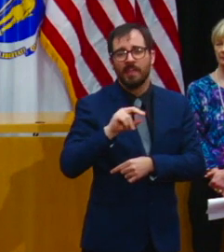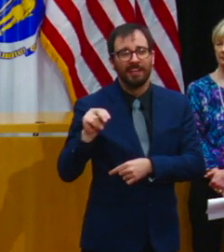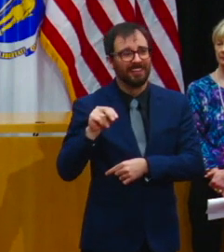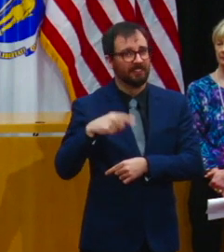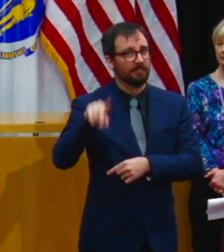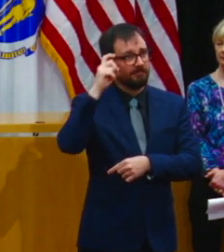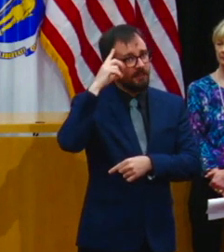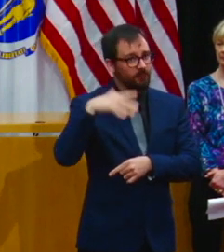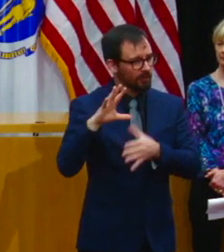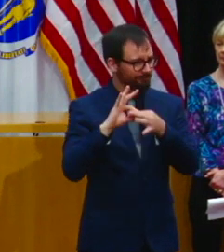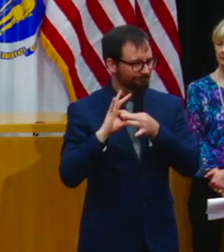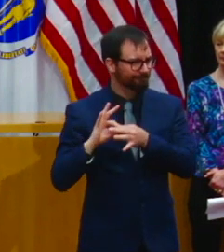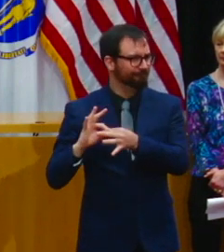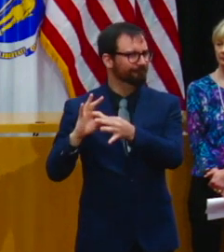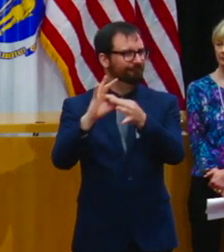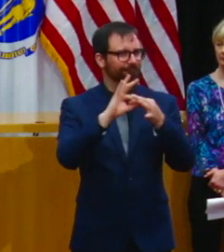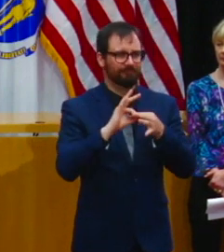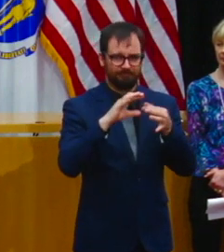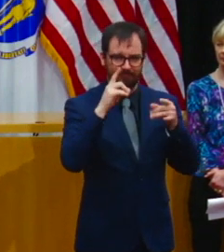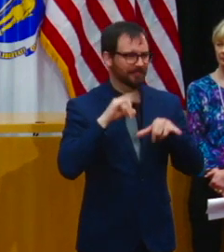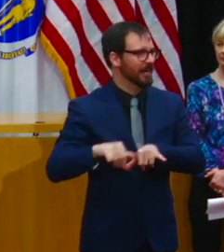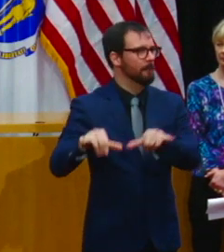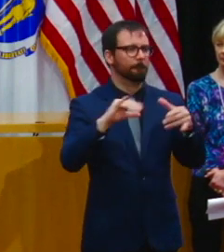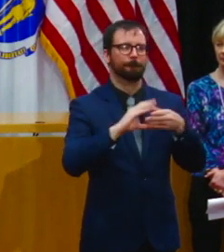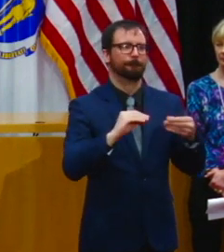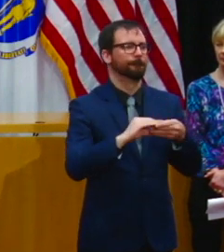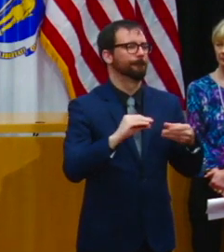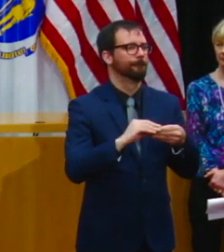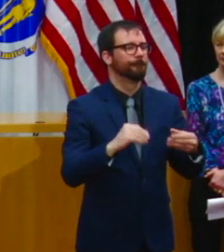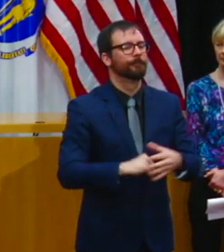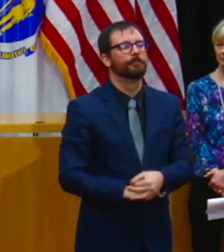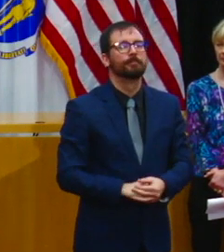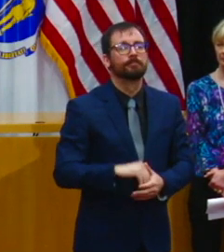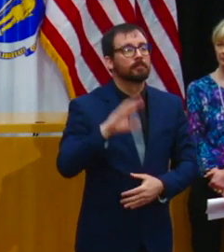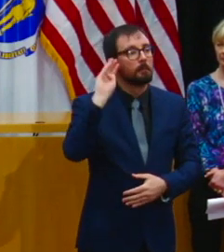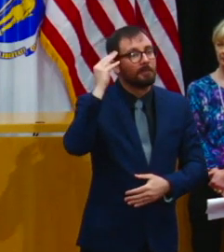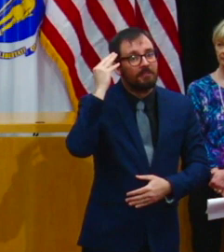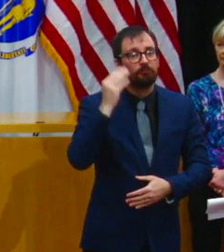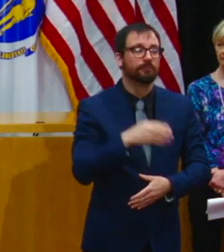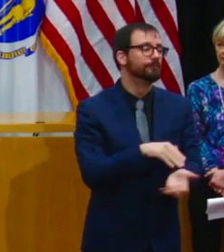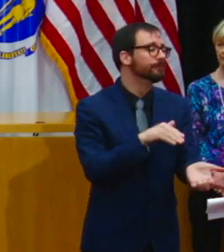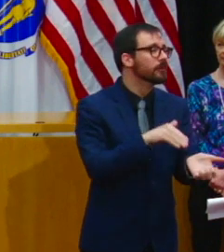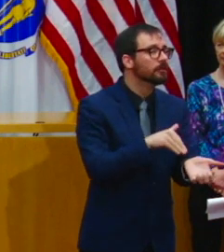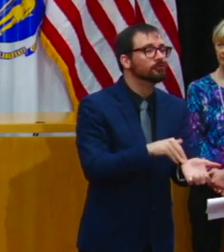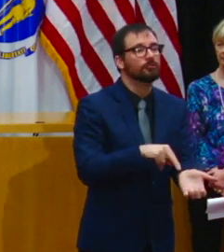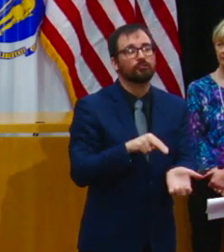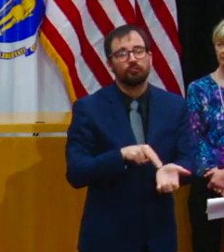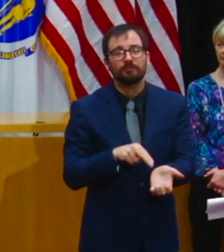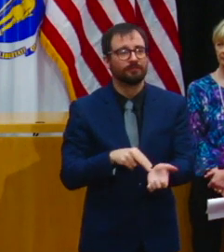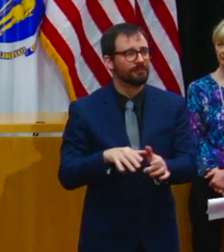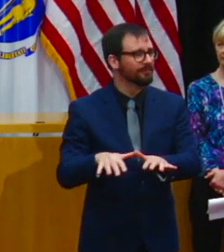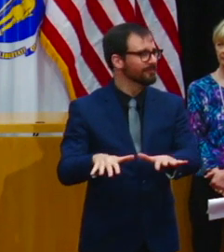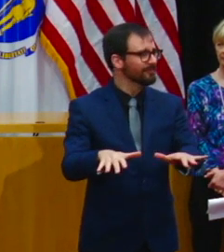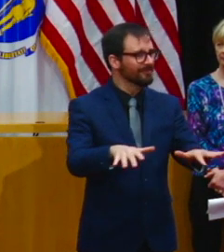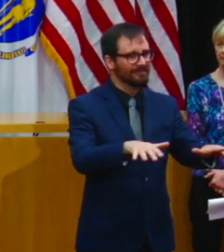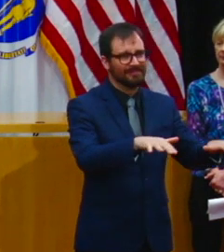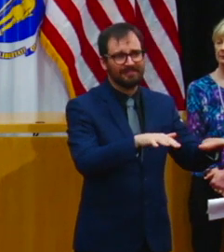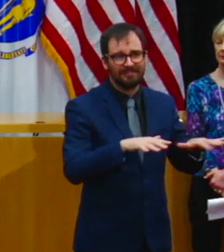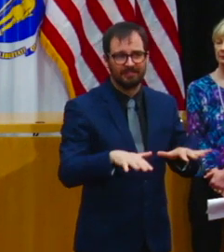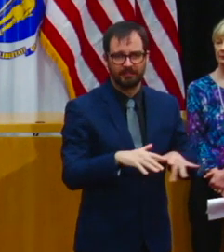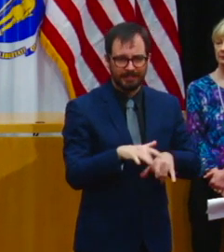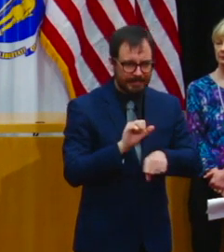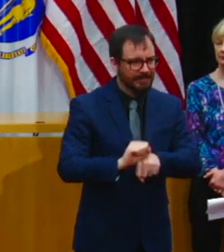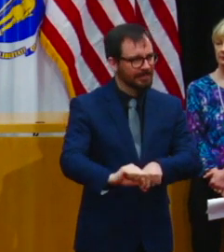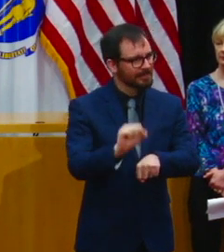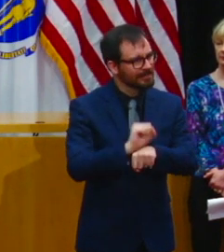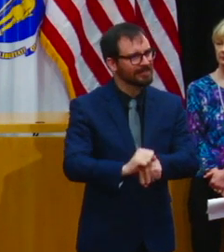health officials, doctors, nurses, and armies of frontline medical workers everywhere are doing extraordinary work, and